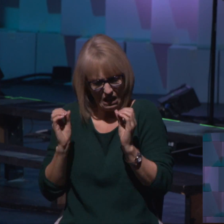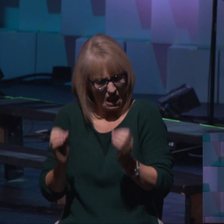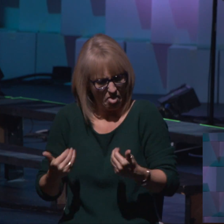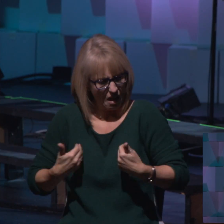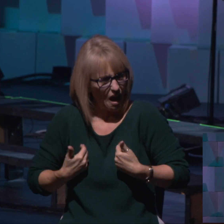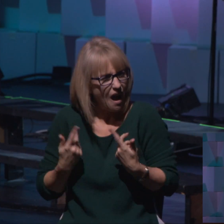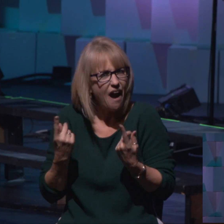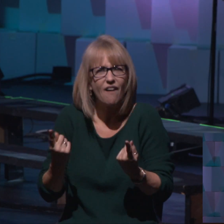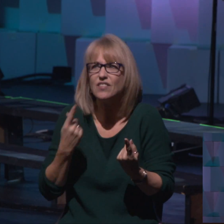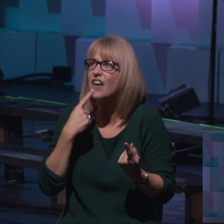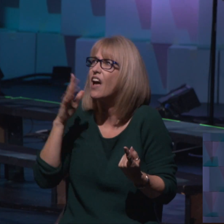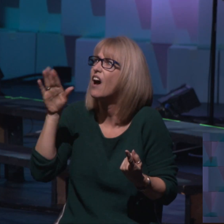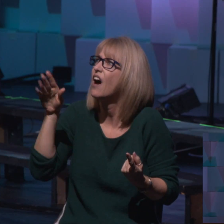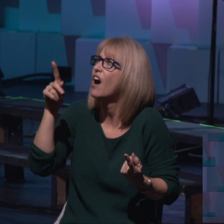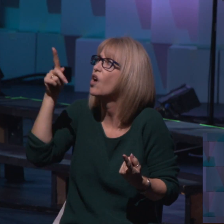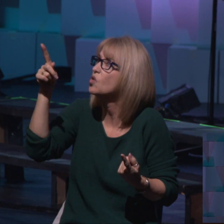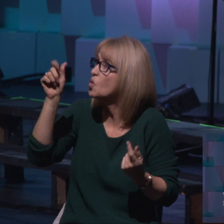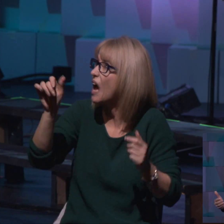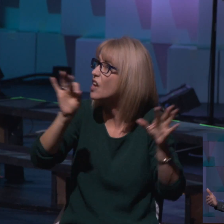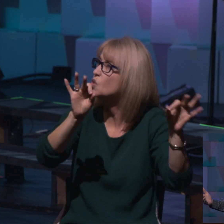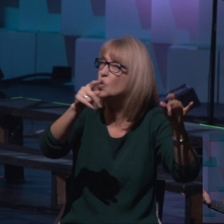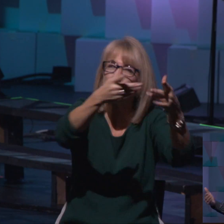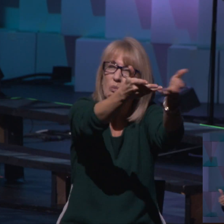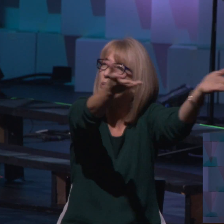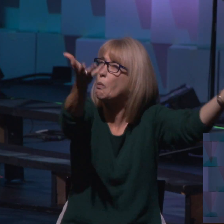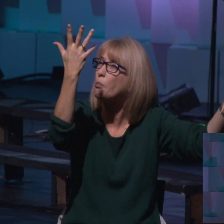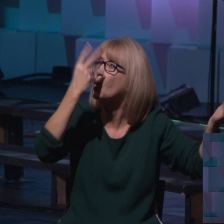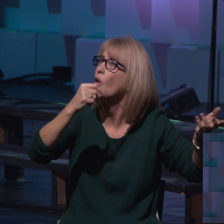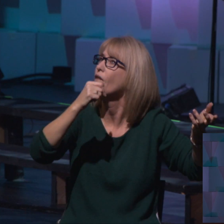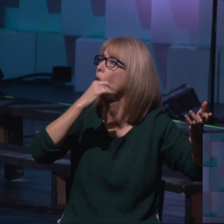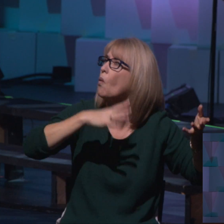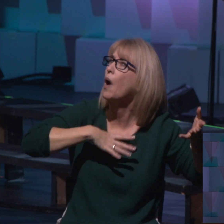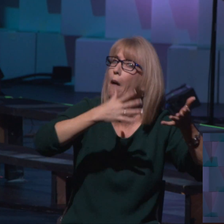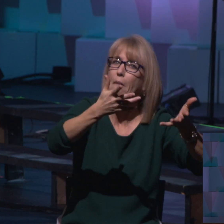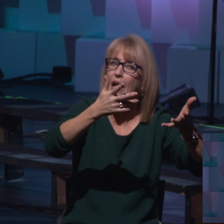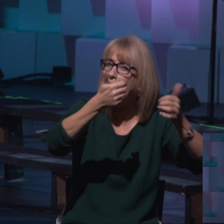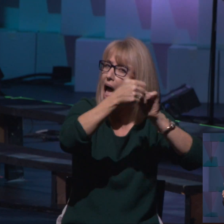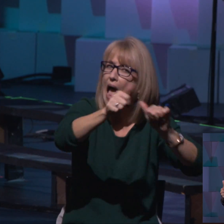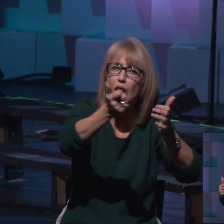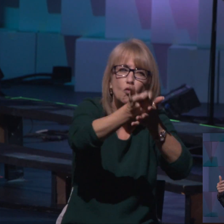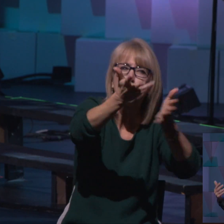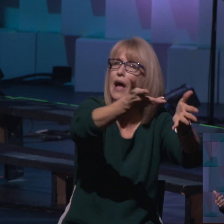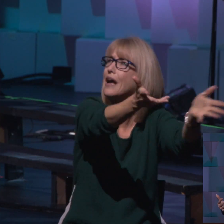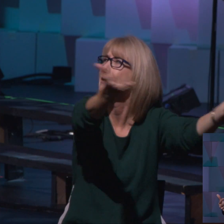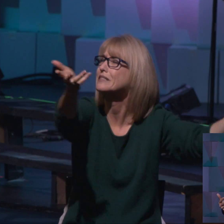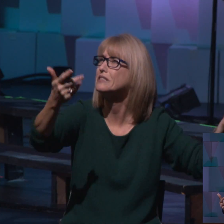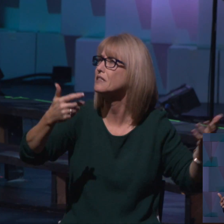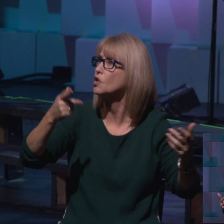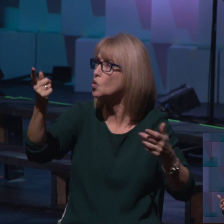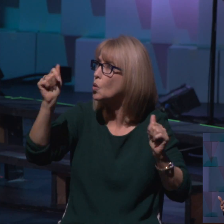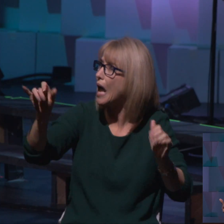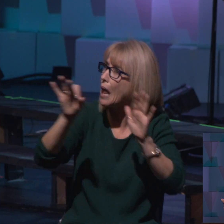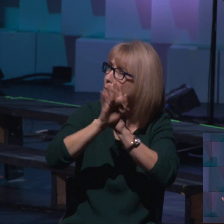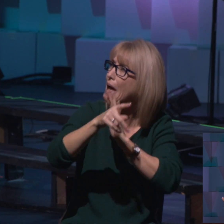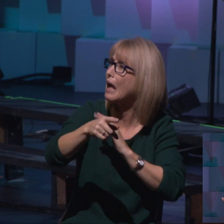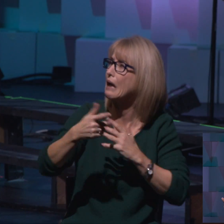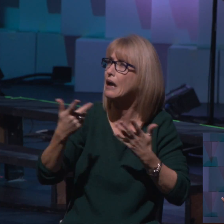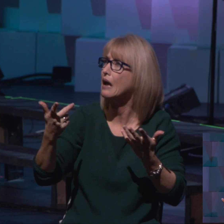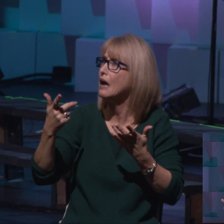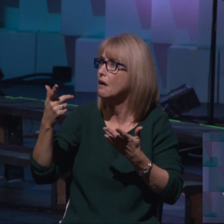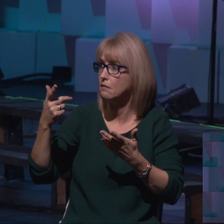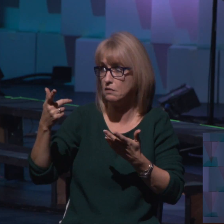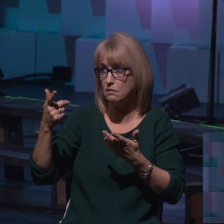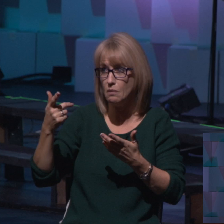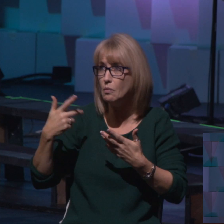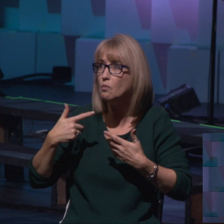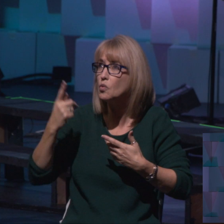all the thousands of young people out there, all the thousands of women, you could have chose anyone. Of all the thousands of poor people, poor women, you could have chose anyone.